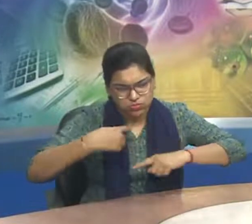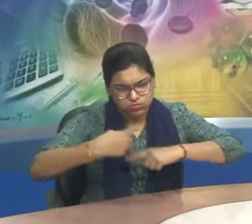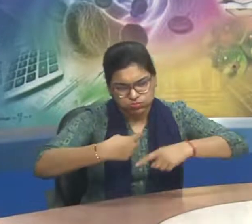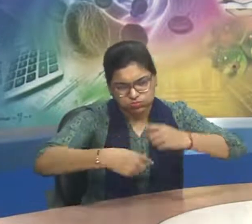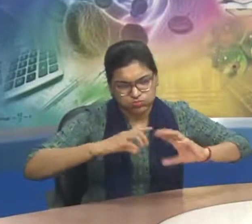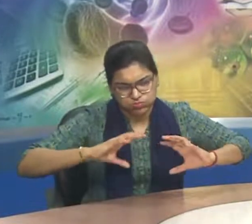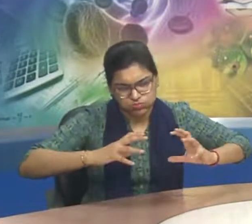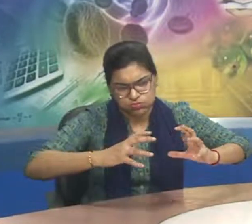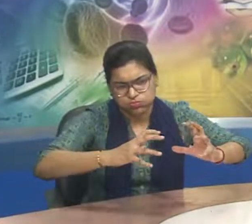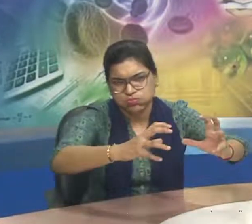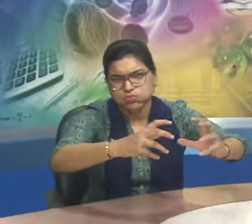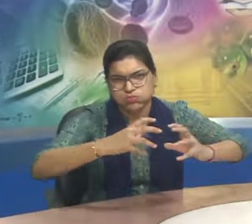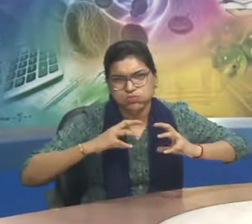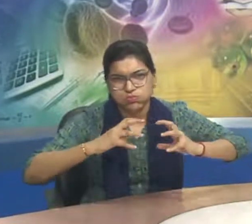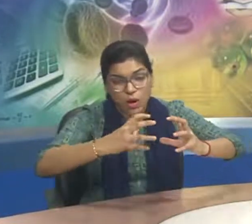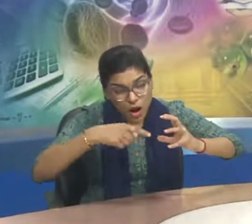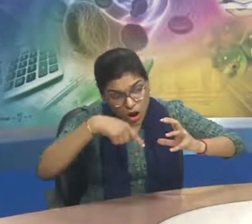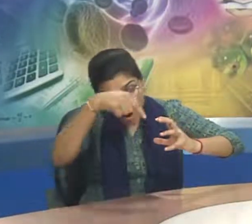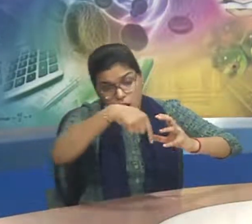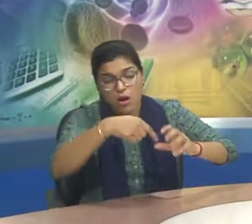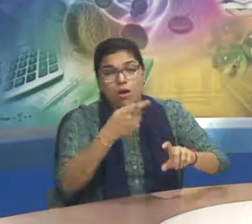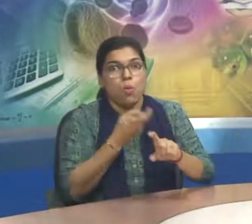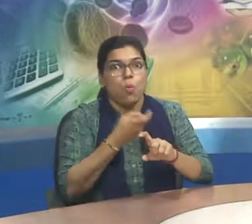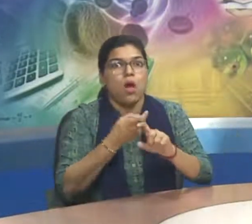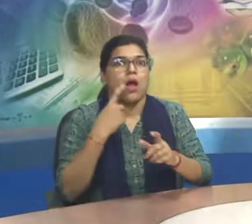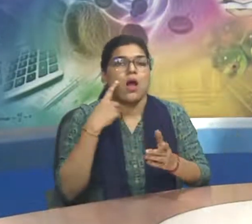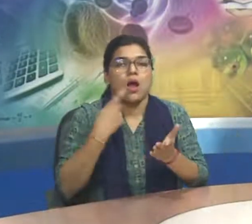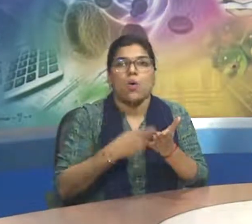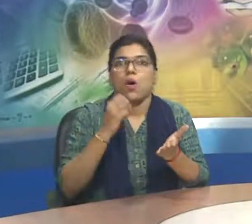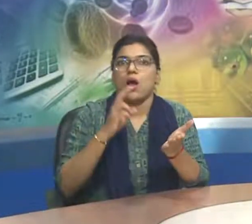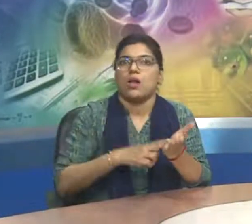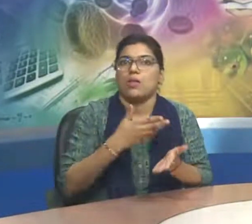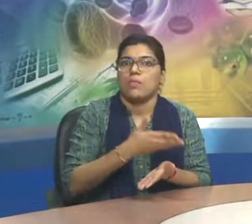The wheels of the railways are also of the iron,